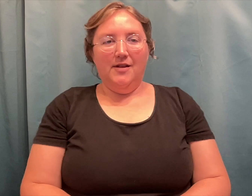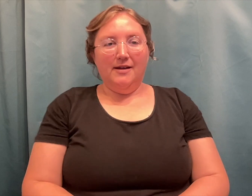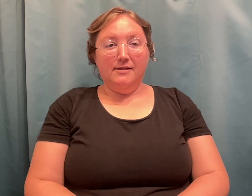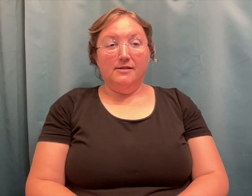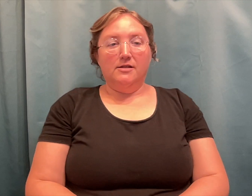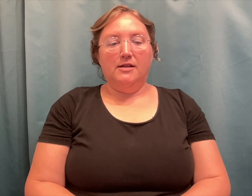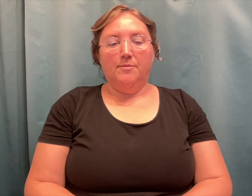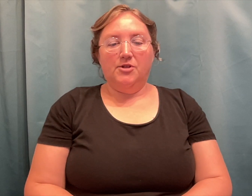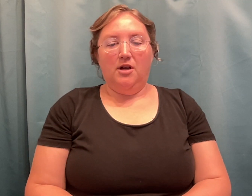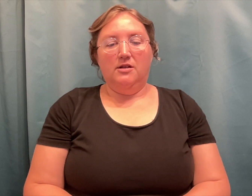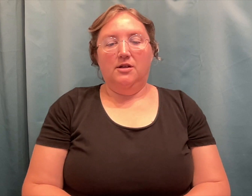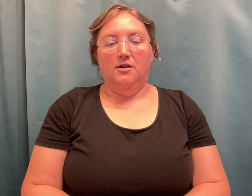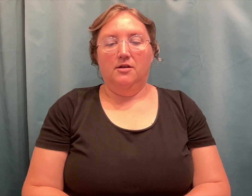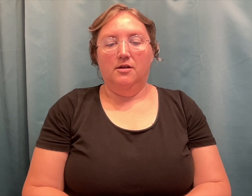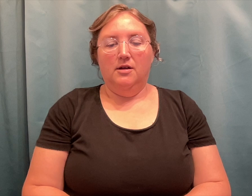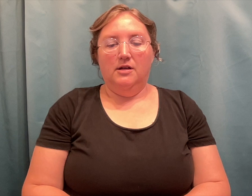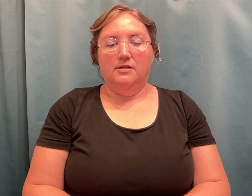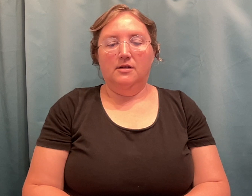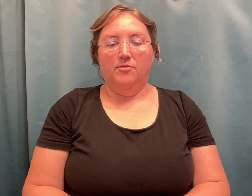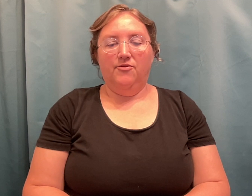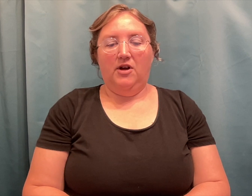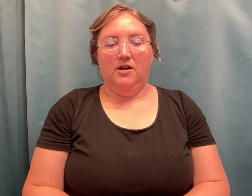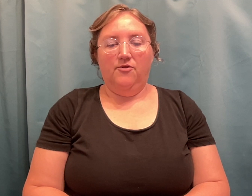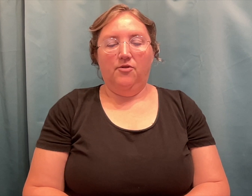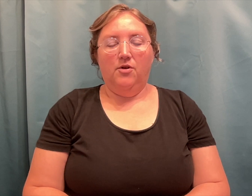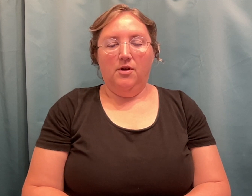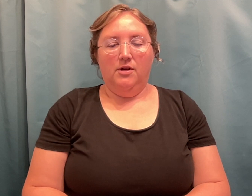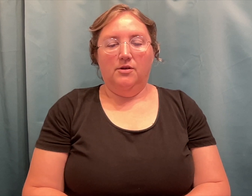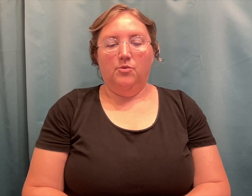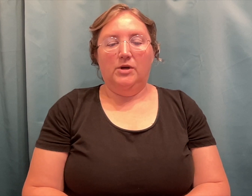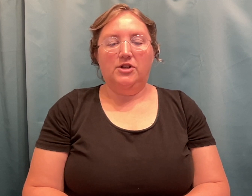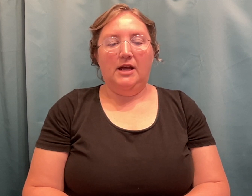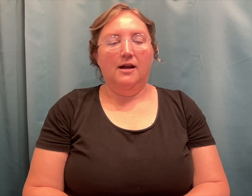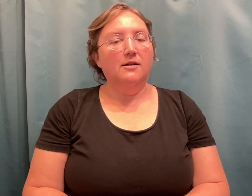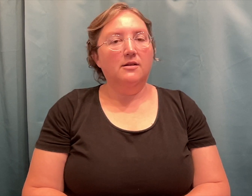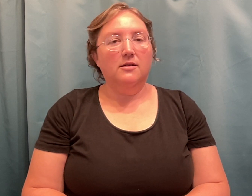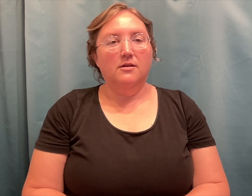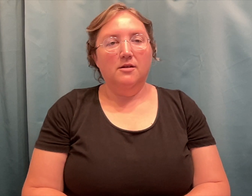The next snapshot is number 5, which hand?